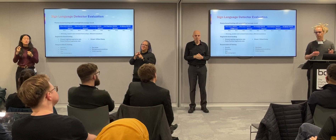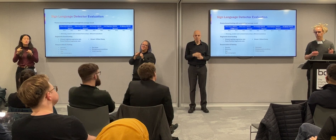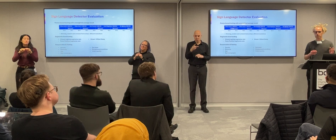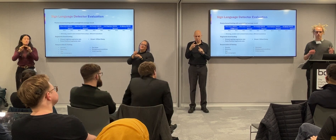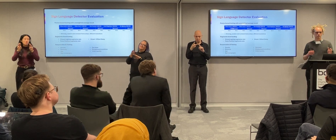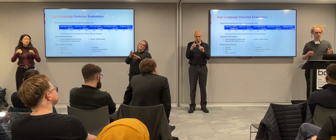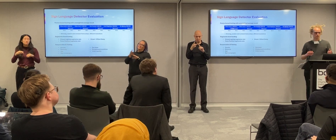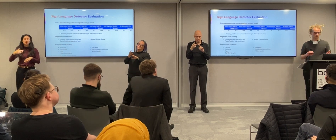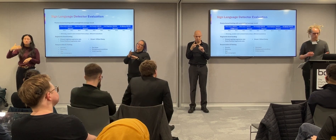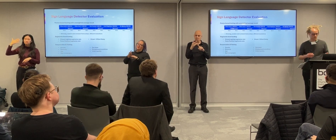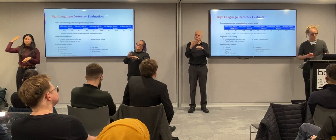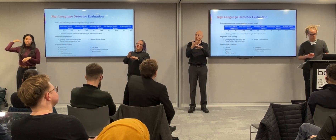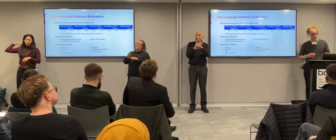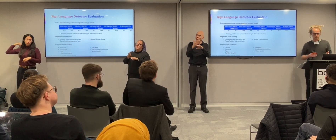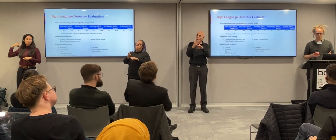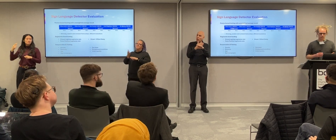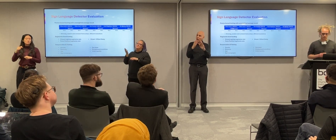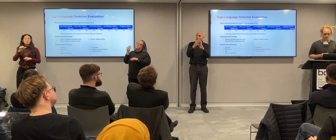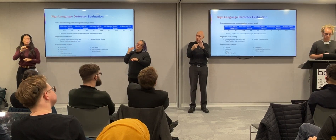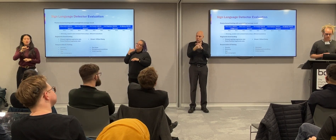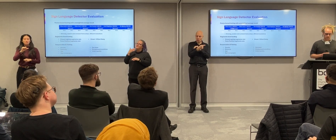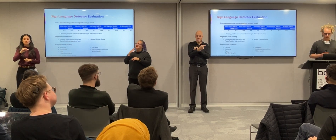kind of version was quite